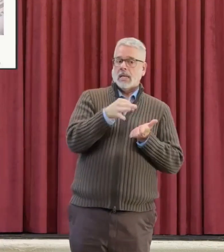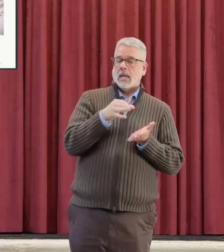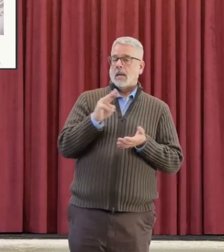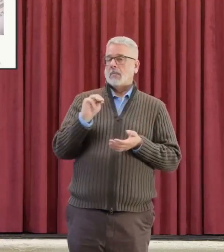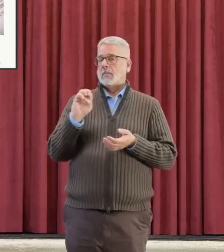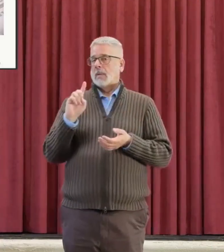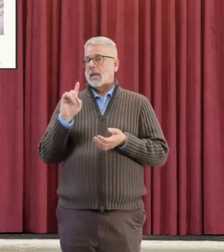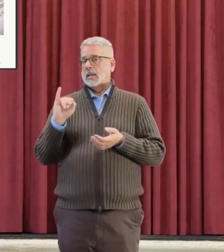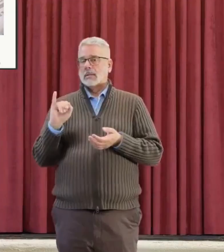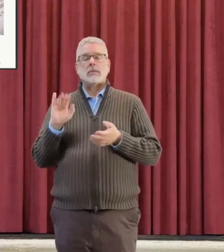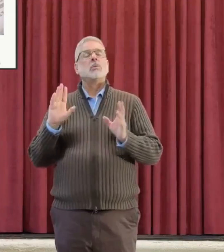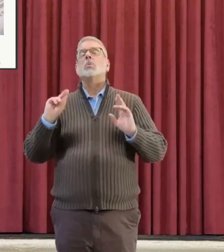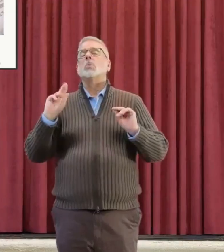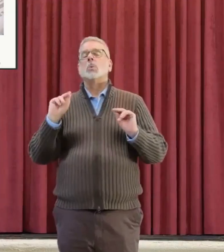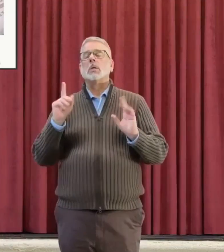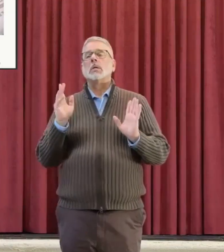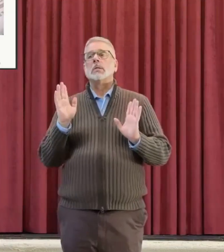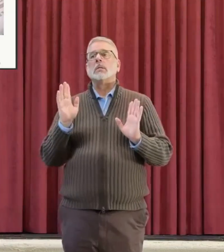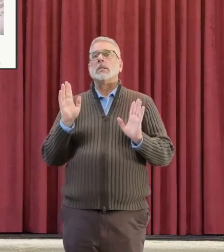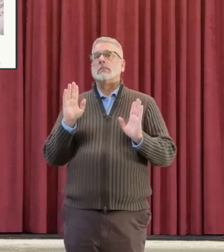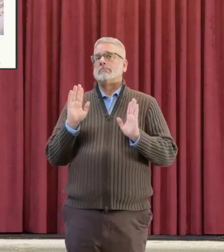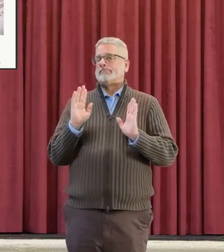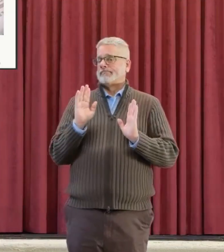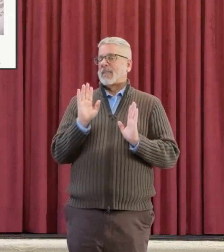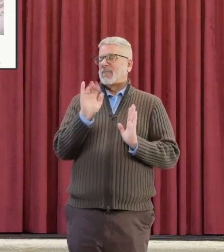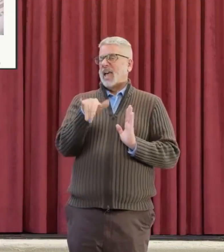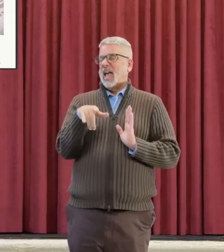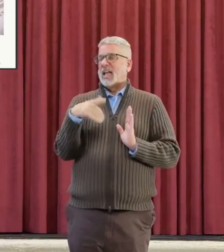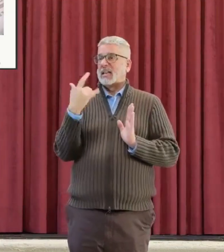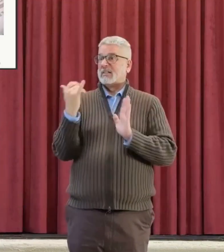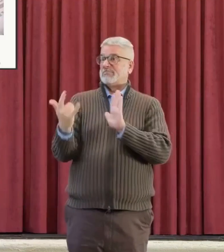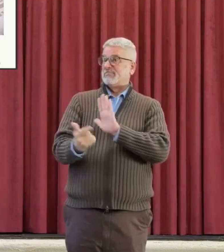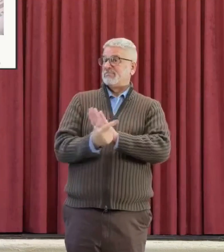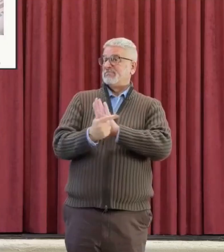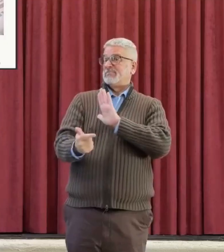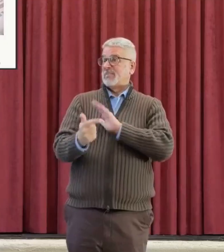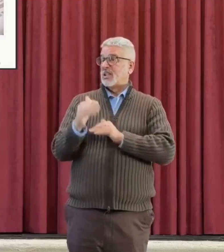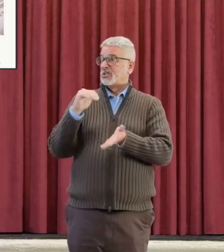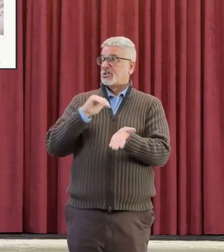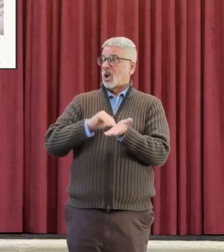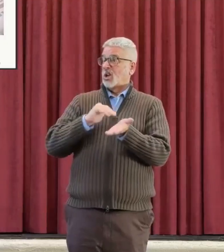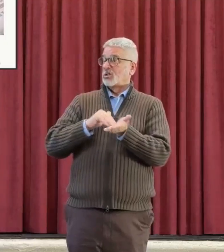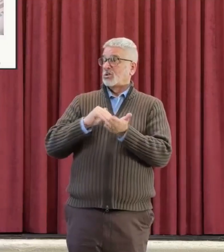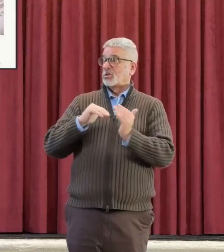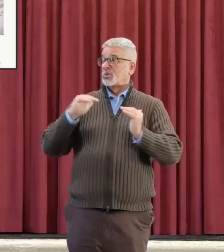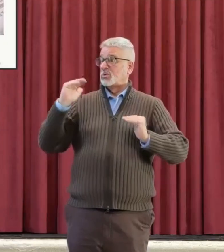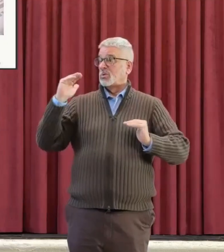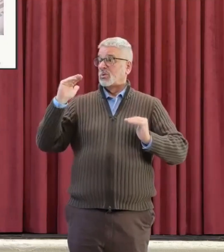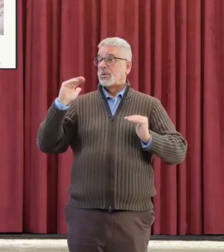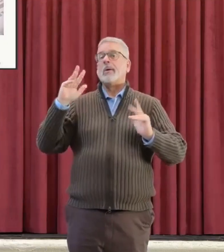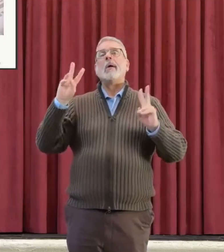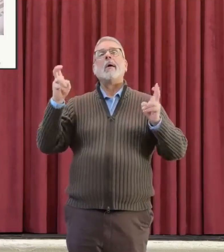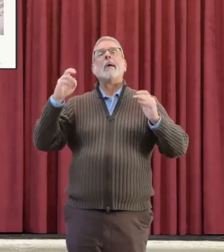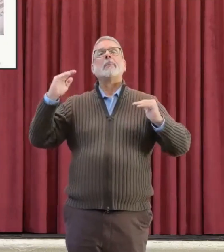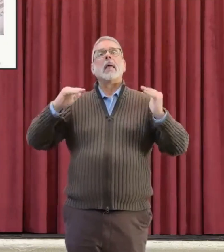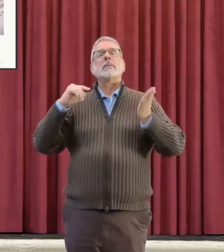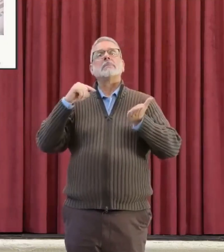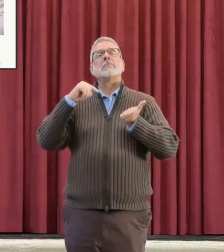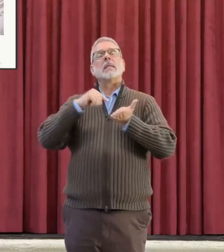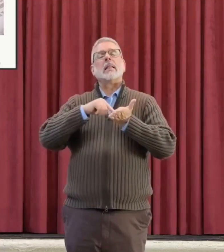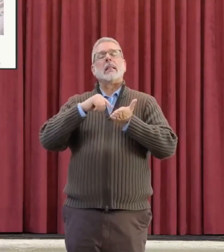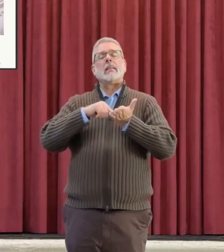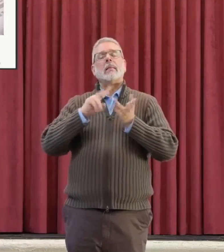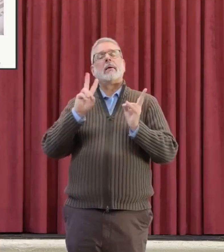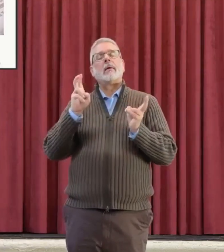the answer is no, it's illegal, actually illegal for the doctor to balance bill you. It's called